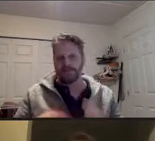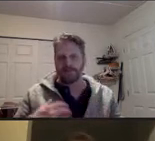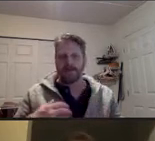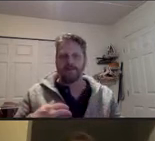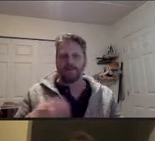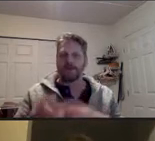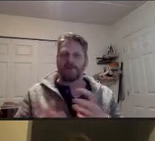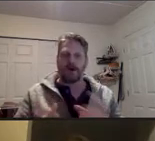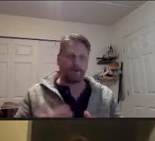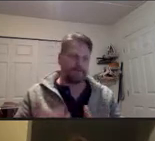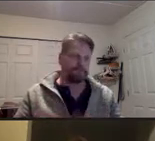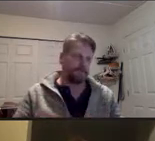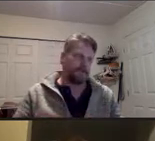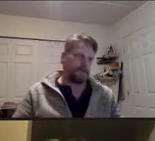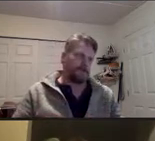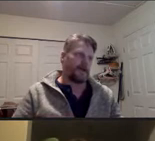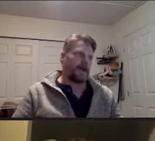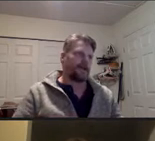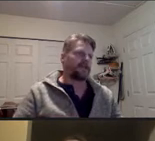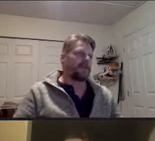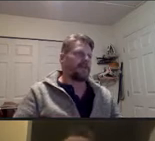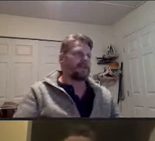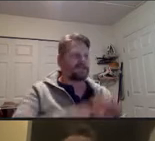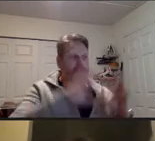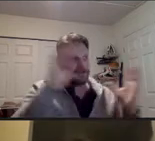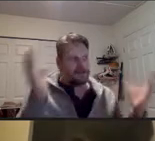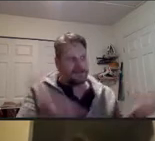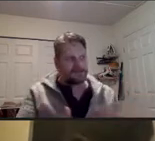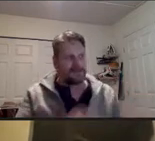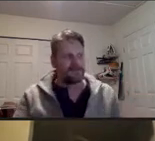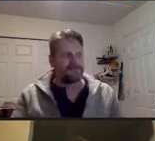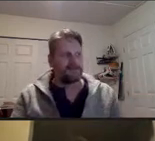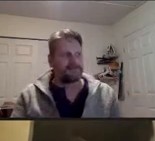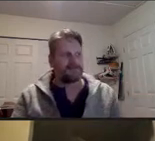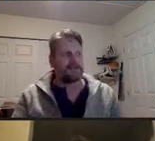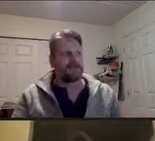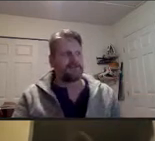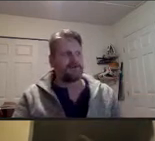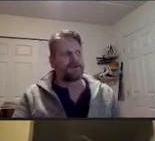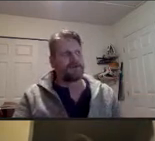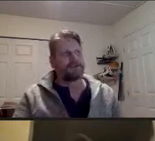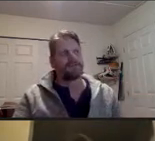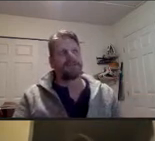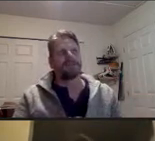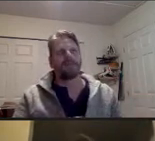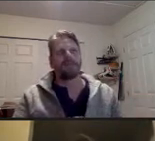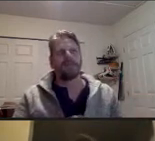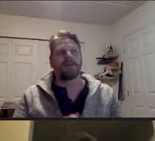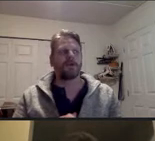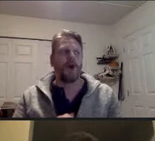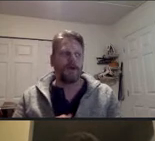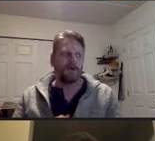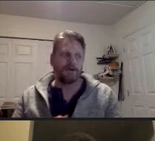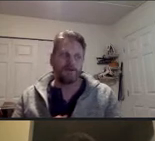as building a really strong bond with them. And this just kind of is a slide developed to kind of think about some things that we